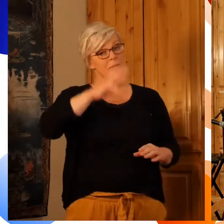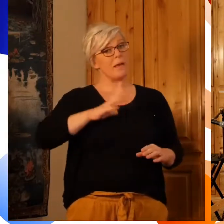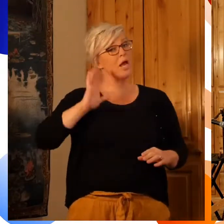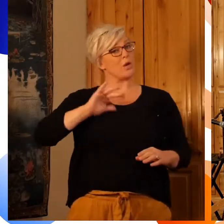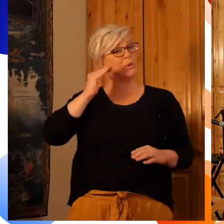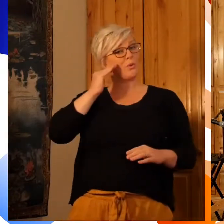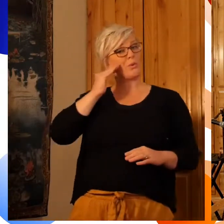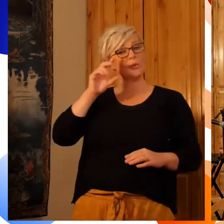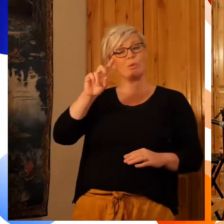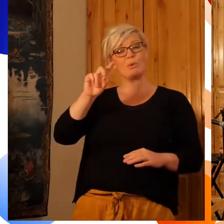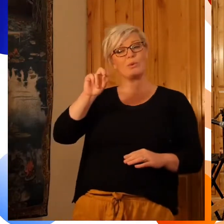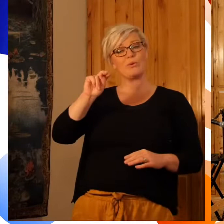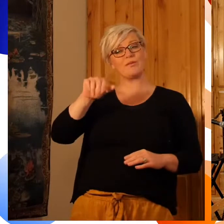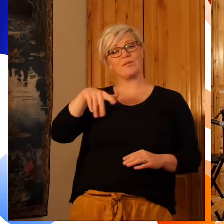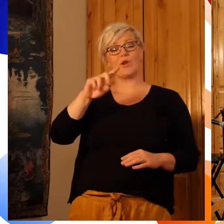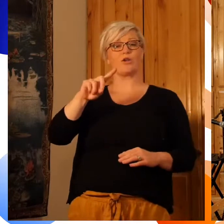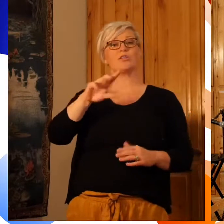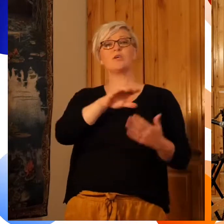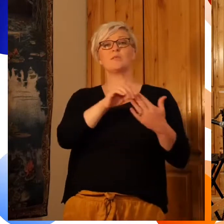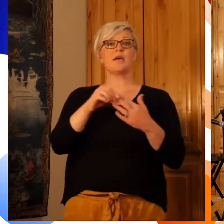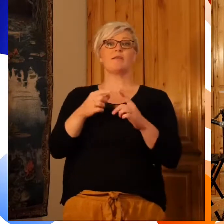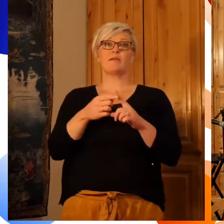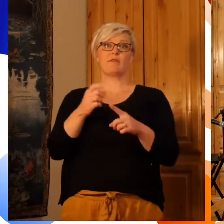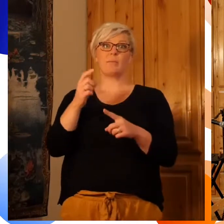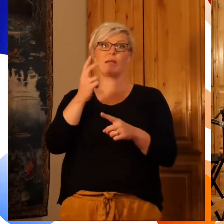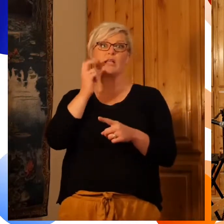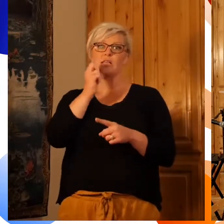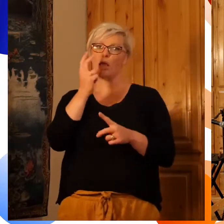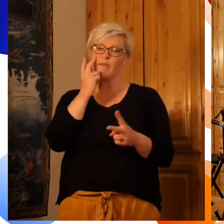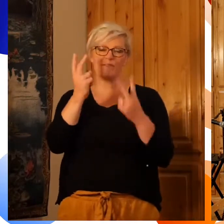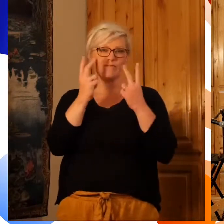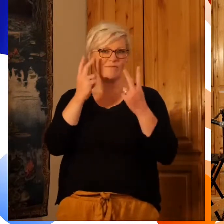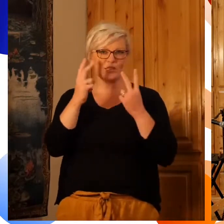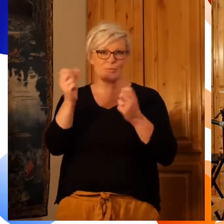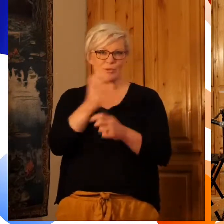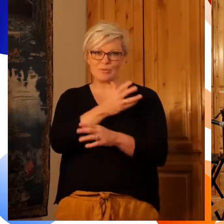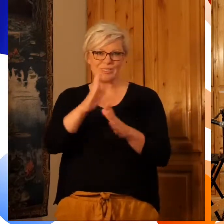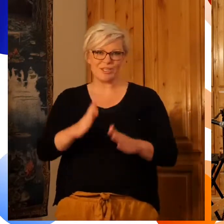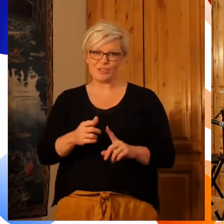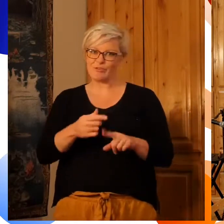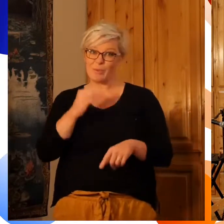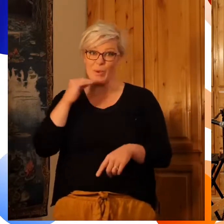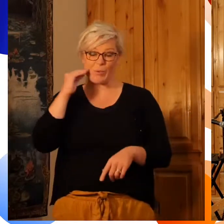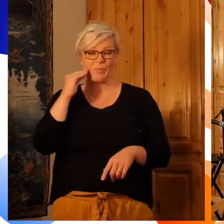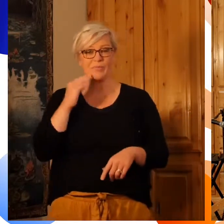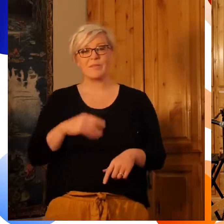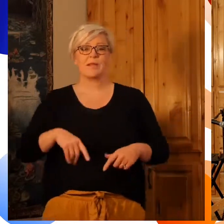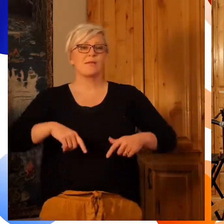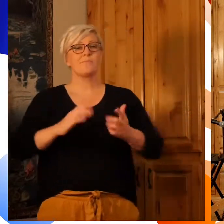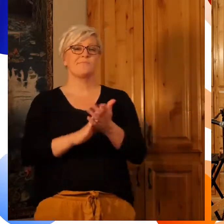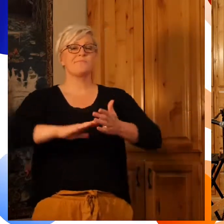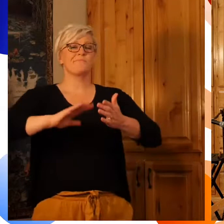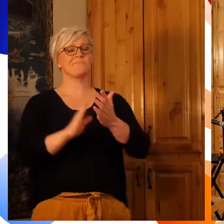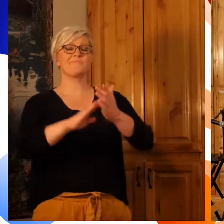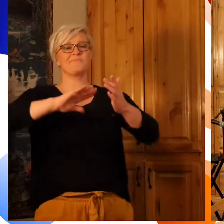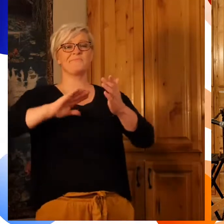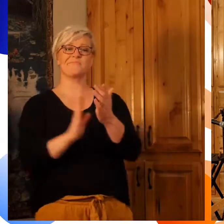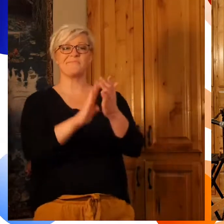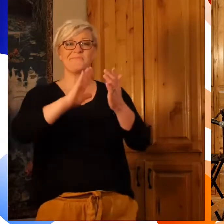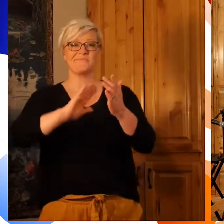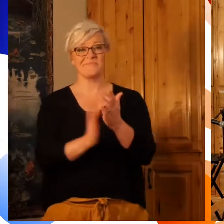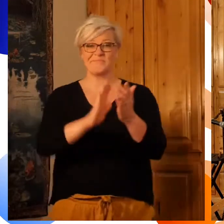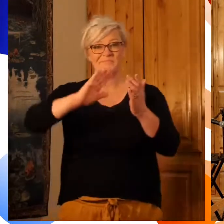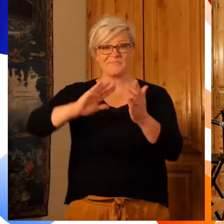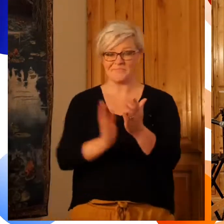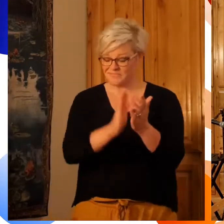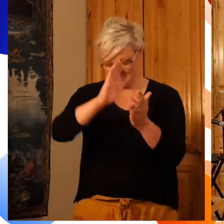by invisible musicians for many miles from home. Rum tum tiddle dum tum toddy, rum tum tiddle dum tum to,